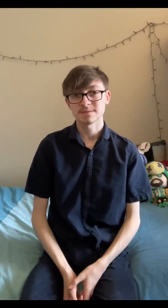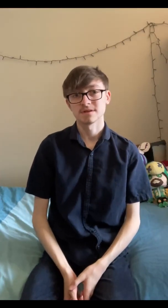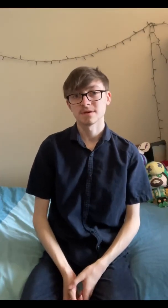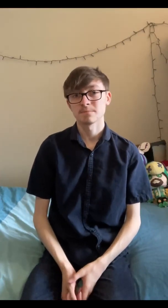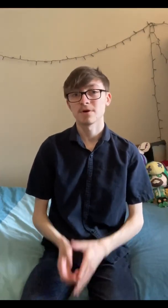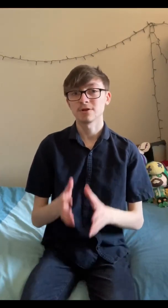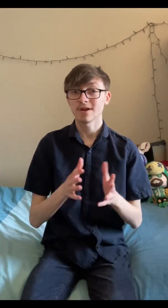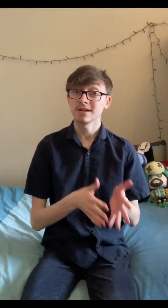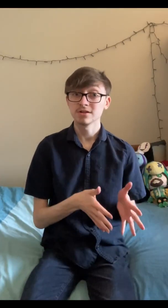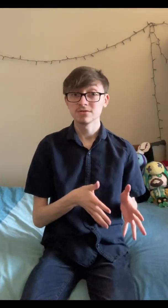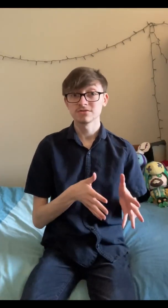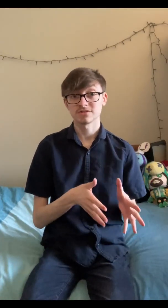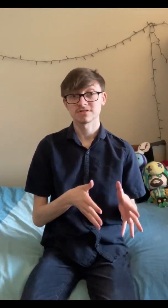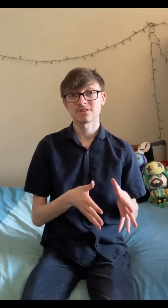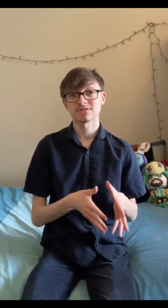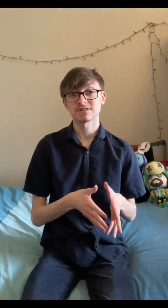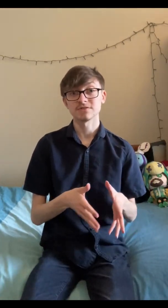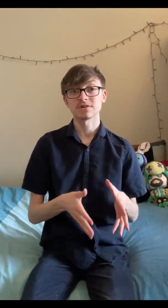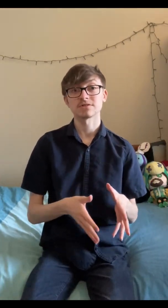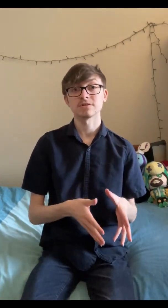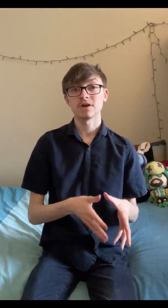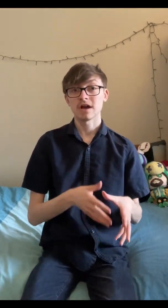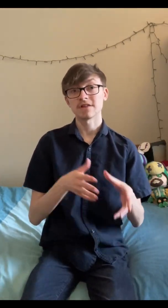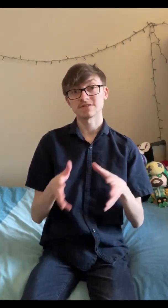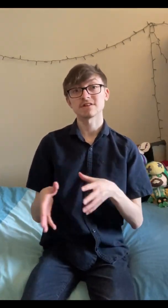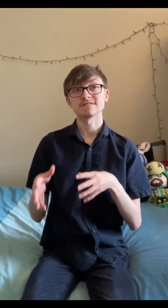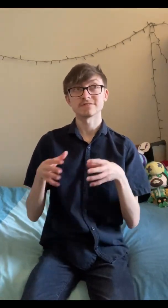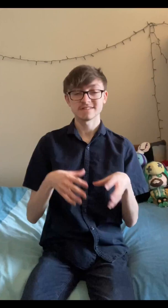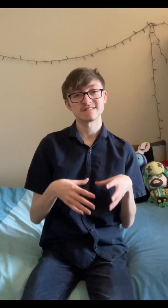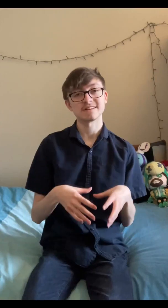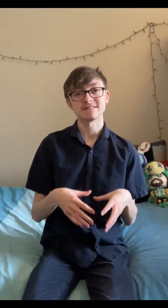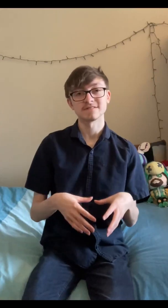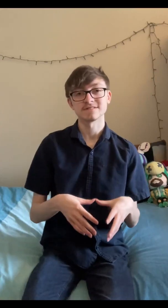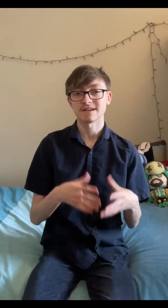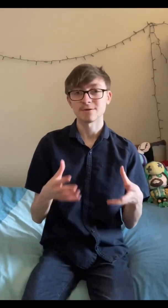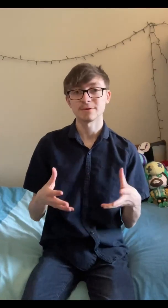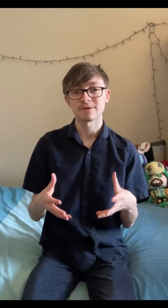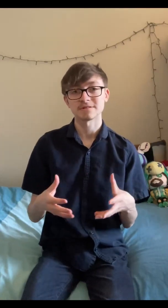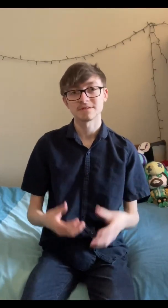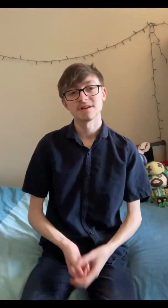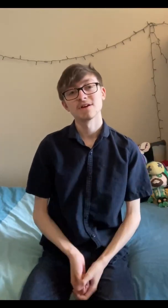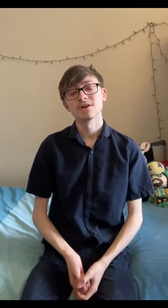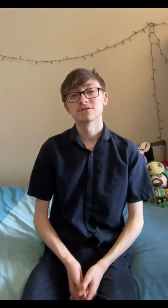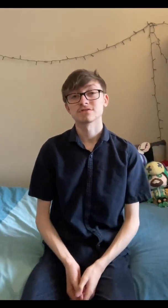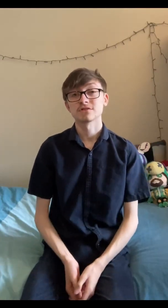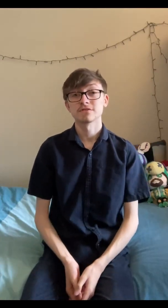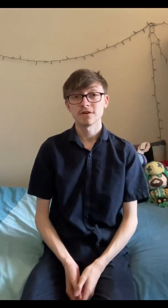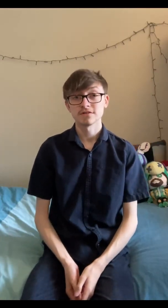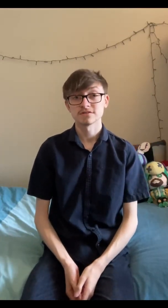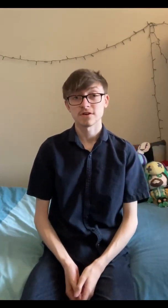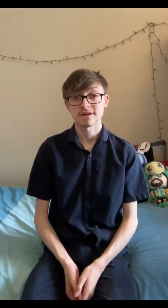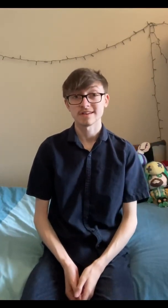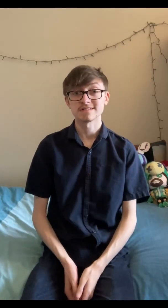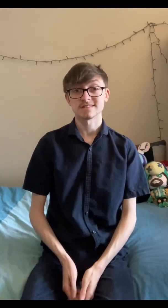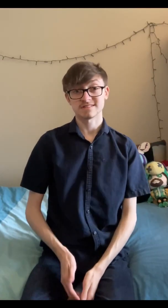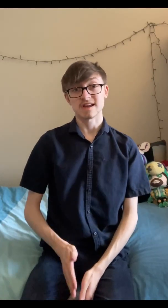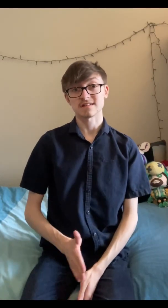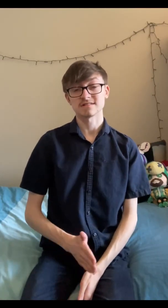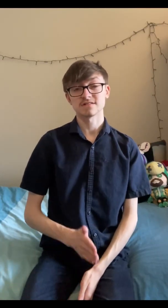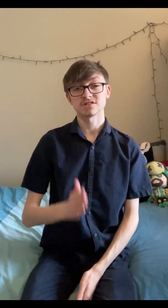similar, but you can use the signs that you know and the signs on this slide even to help you out. So the first sign is sad. So for